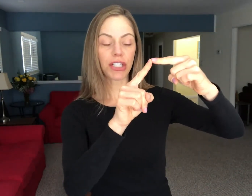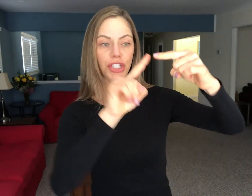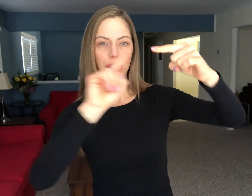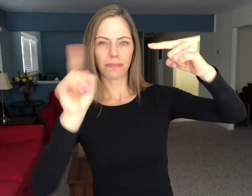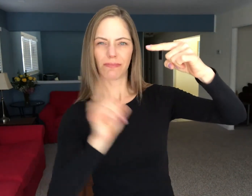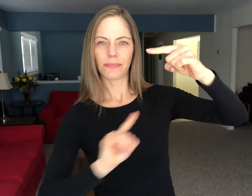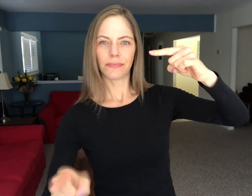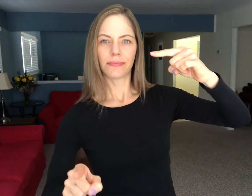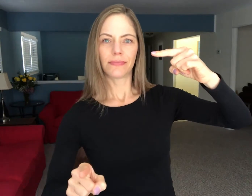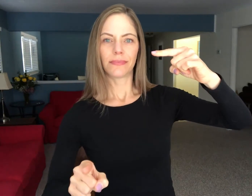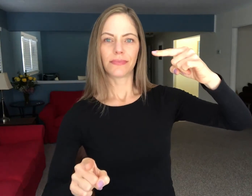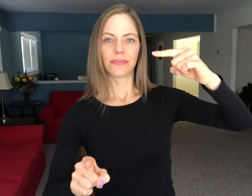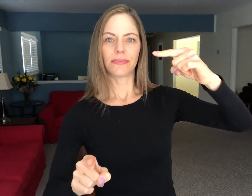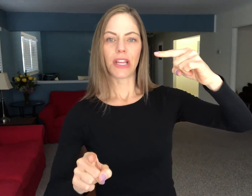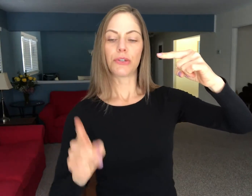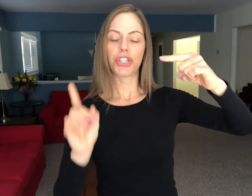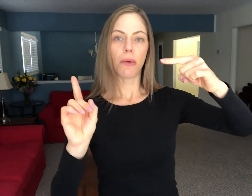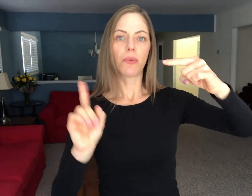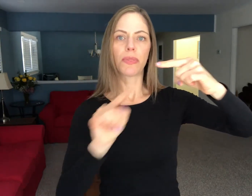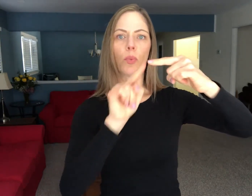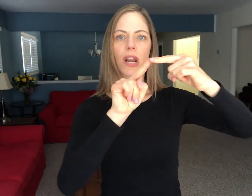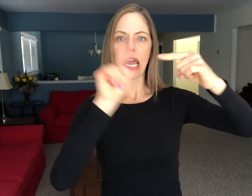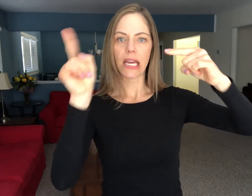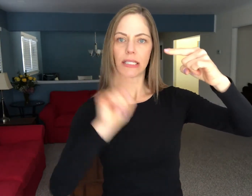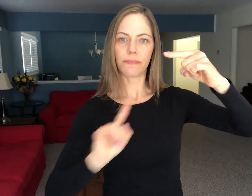touch and you show it with one hand.